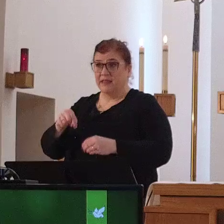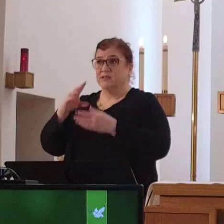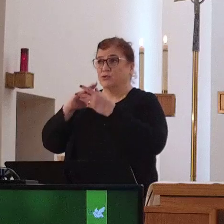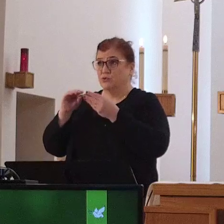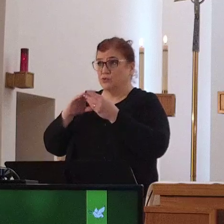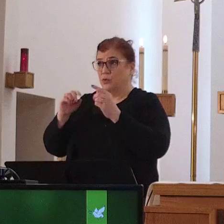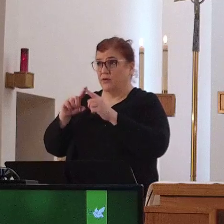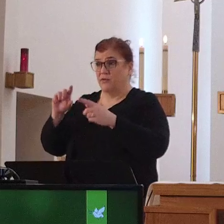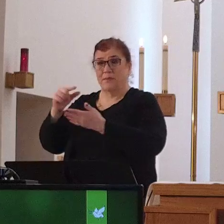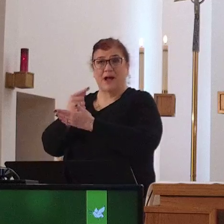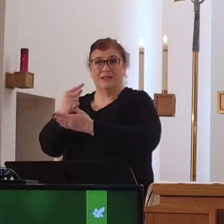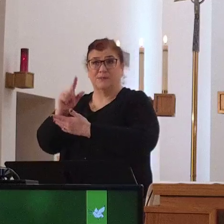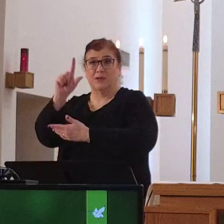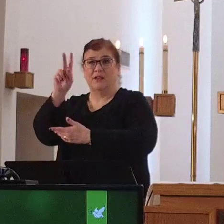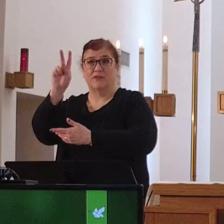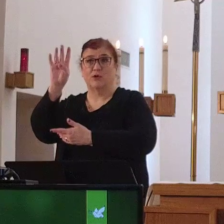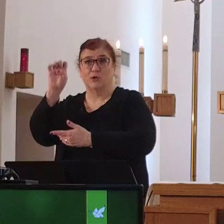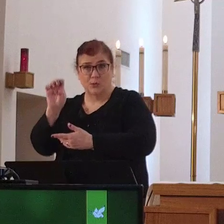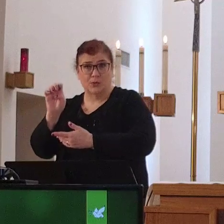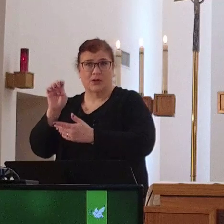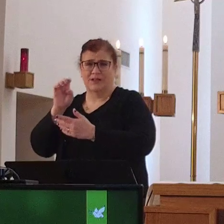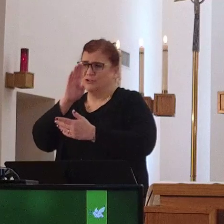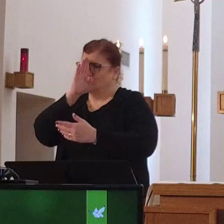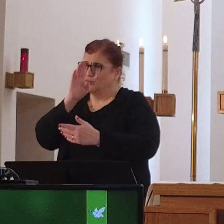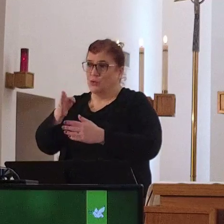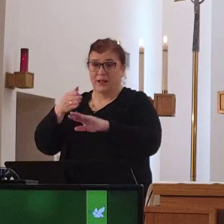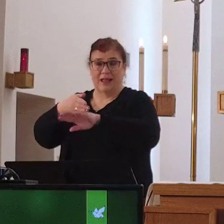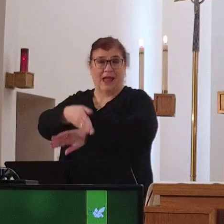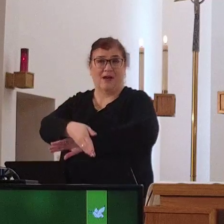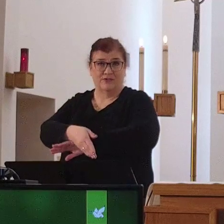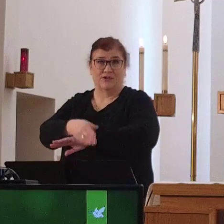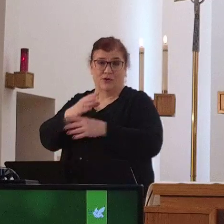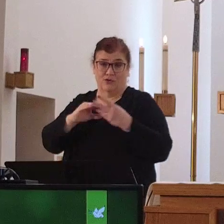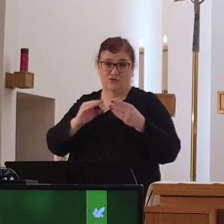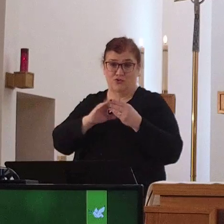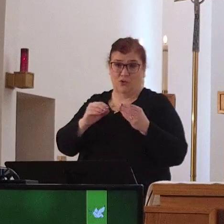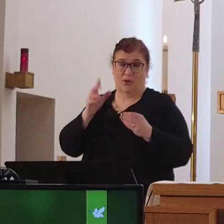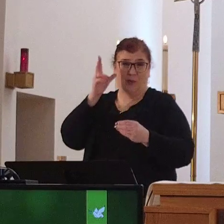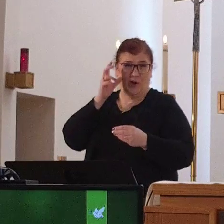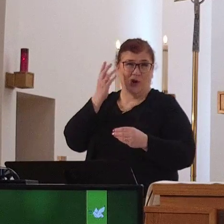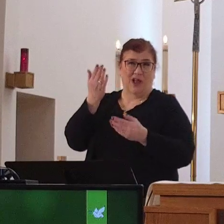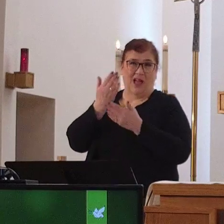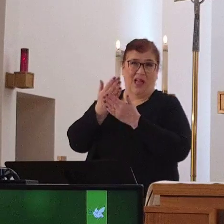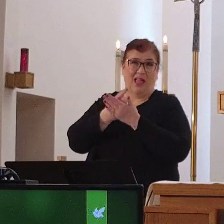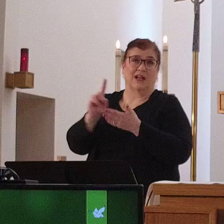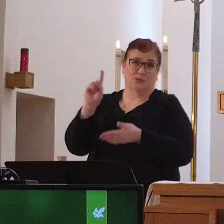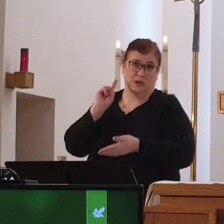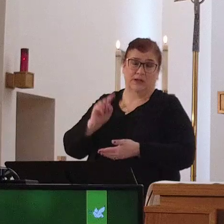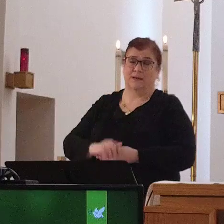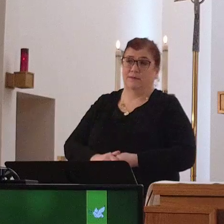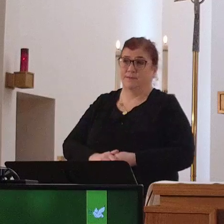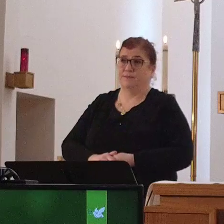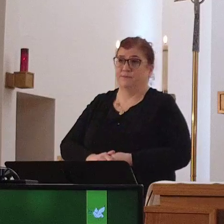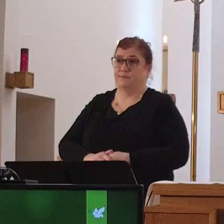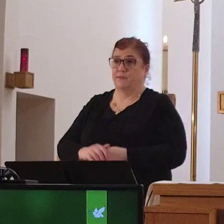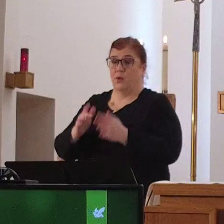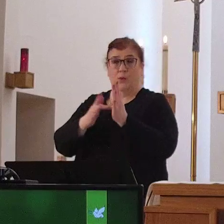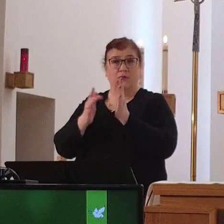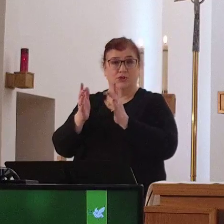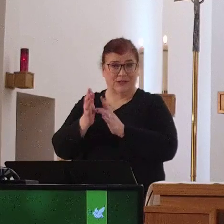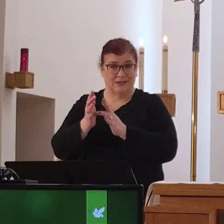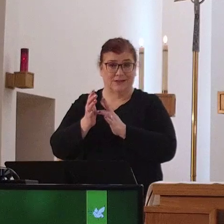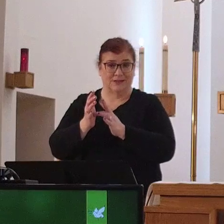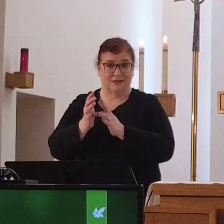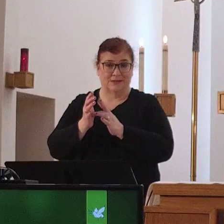story from the Gospel of Luke comes directly after the story we heard last week, where